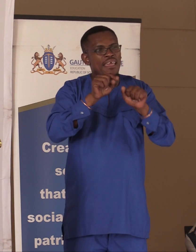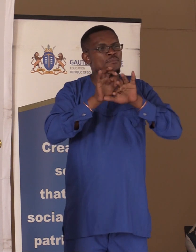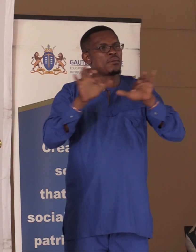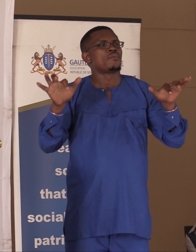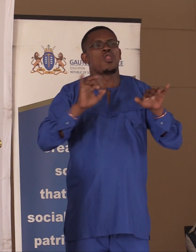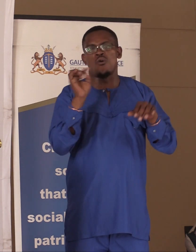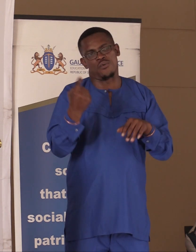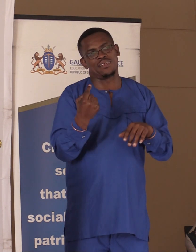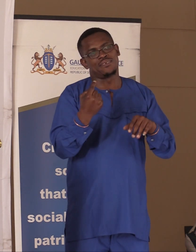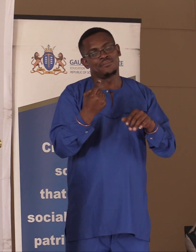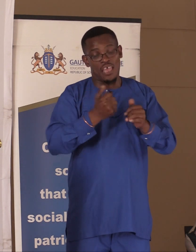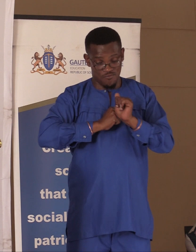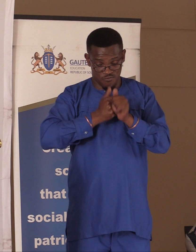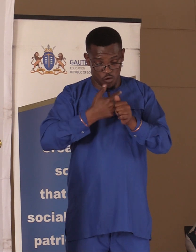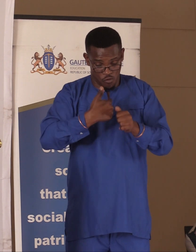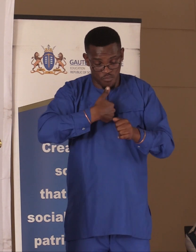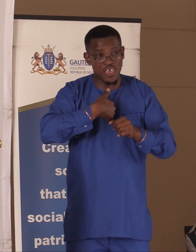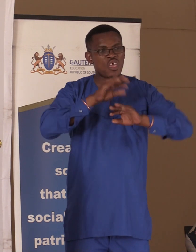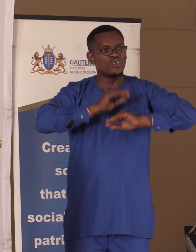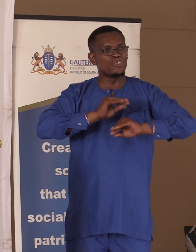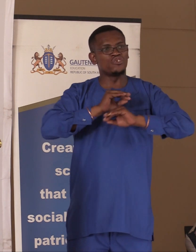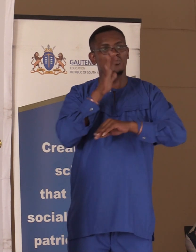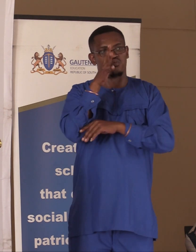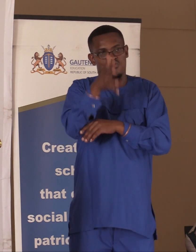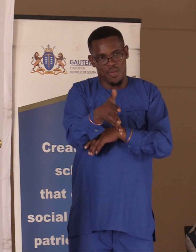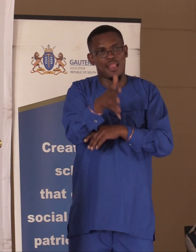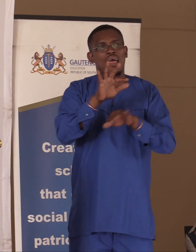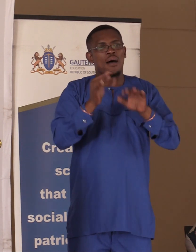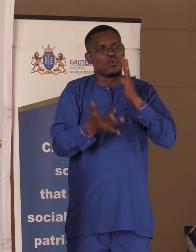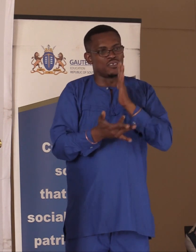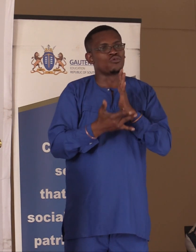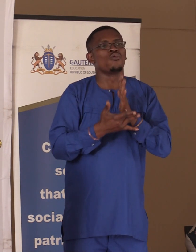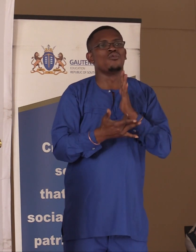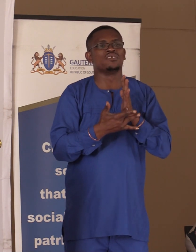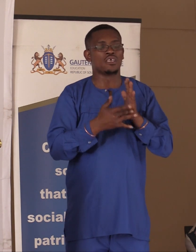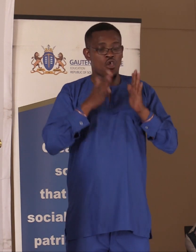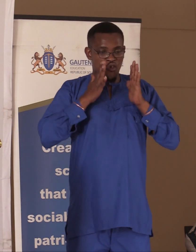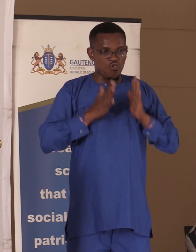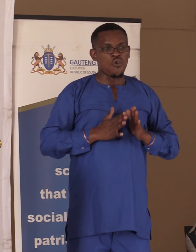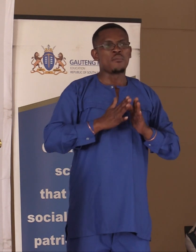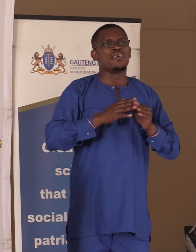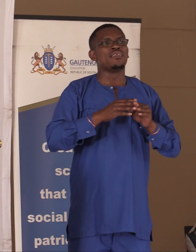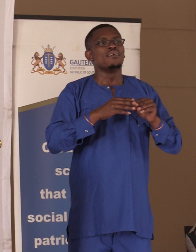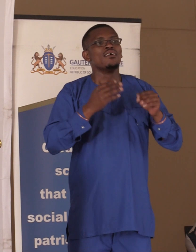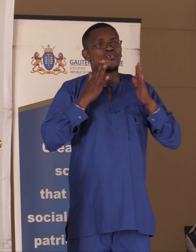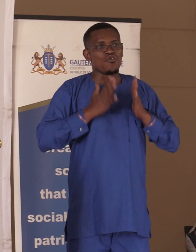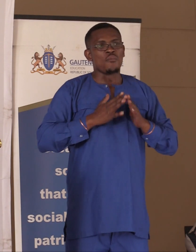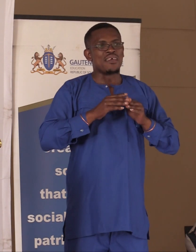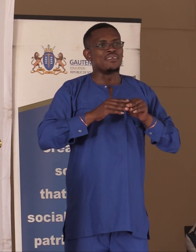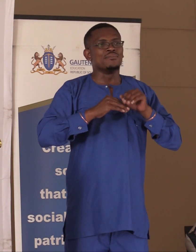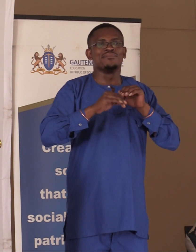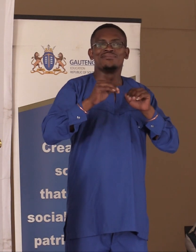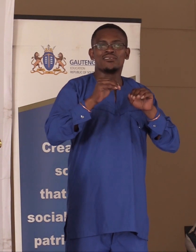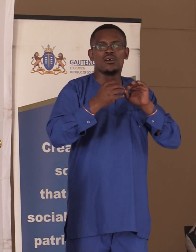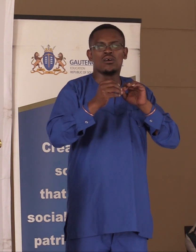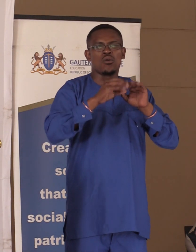people. Because if you follow me, I will teach you about artificial intelligence, human augmentation, and how you get in. And